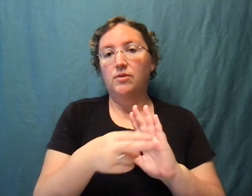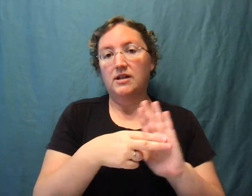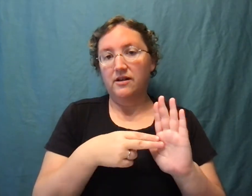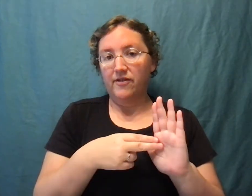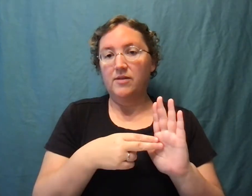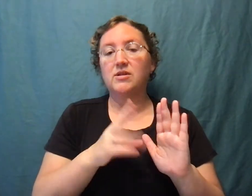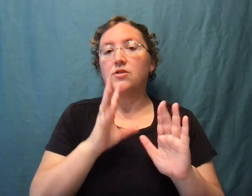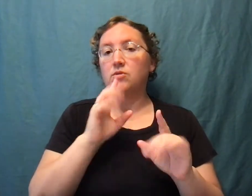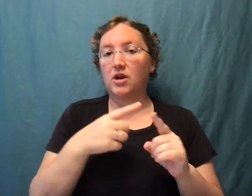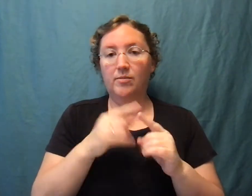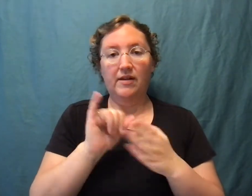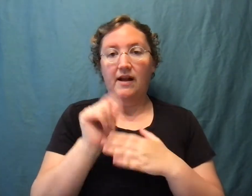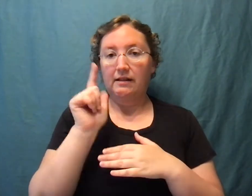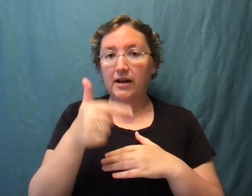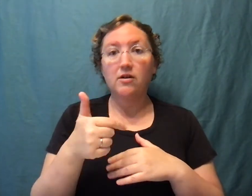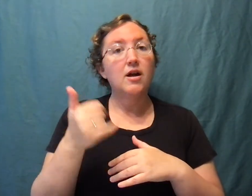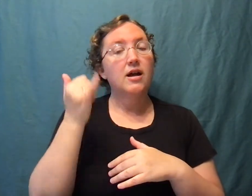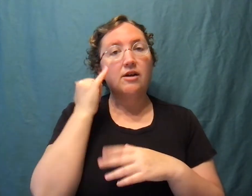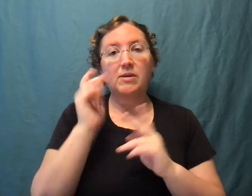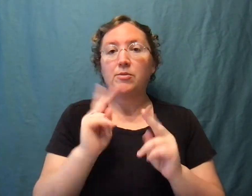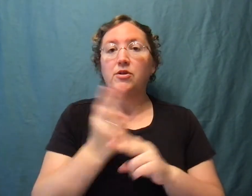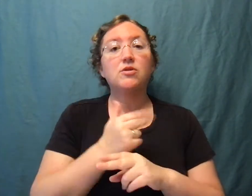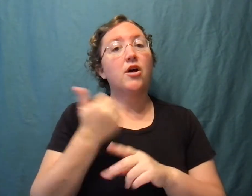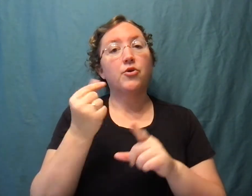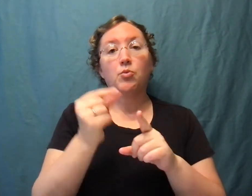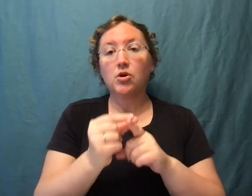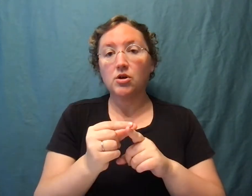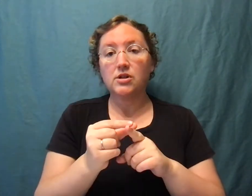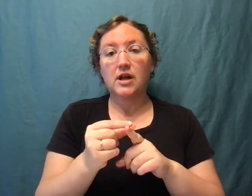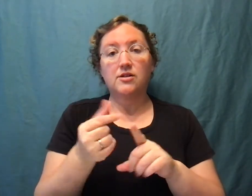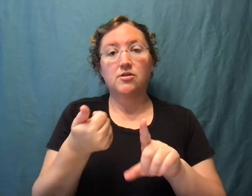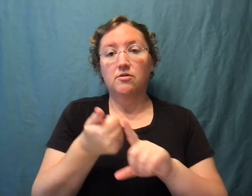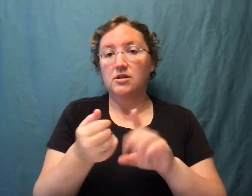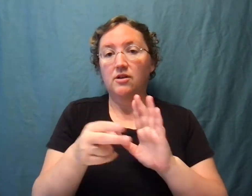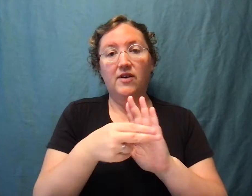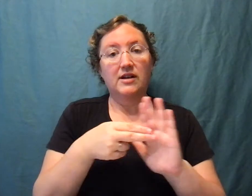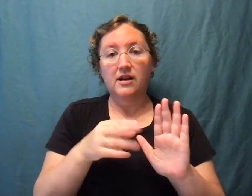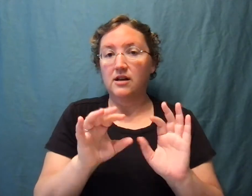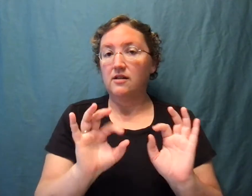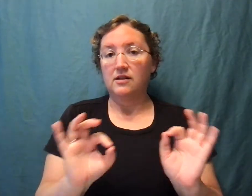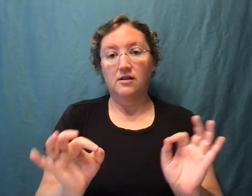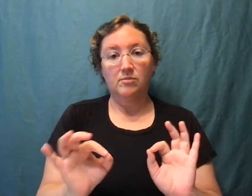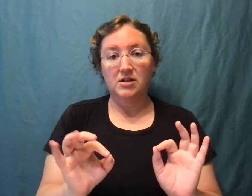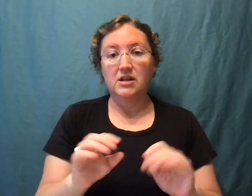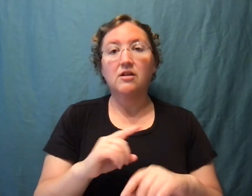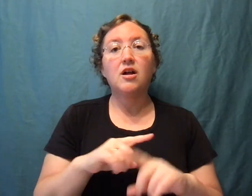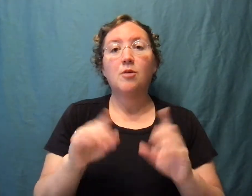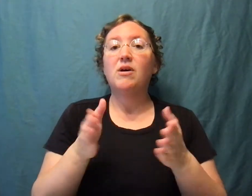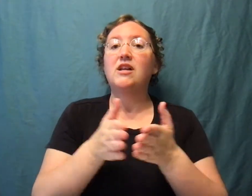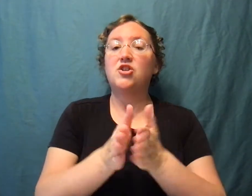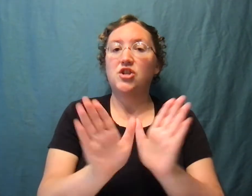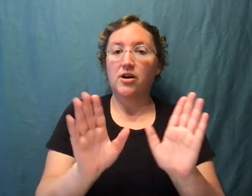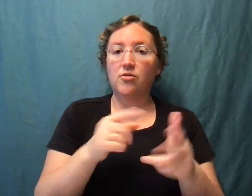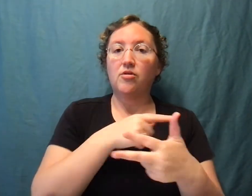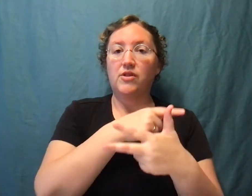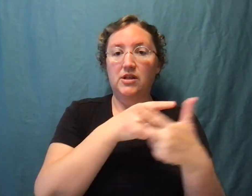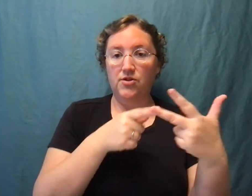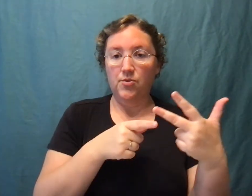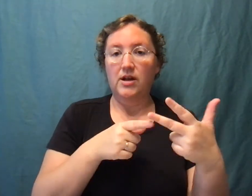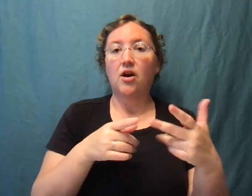identify themselves, we'll talk about that later. If people use other words as their own self-identity, that's not a big deal. But in general, these three are